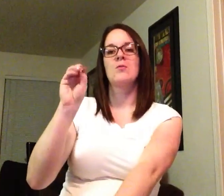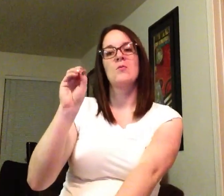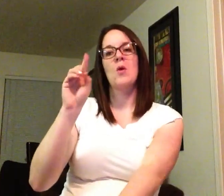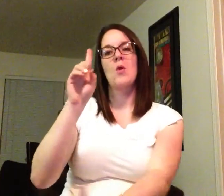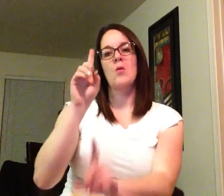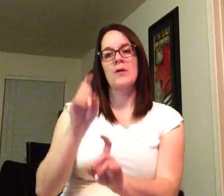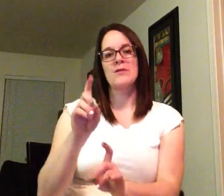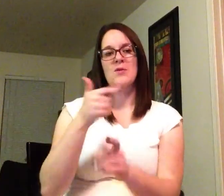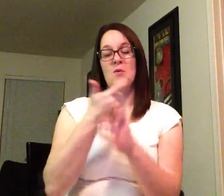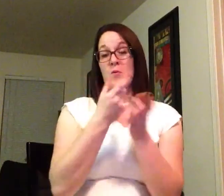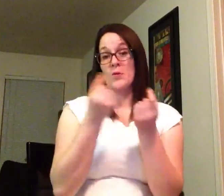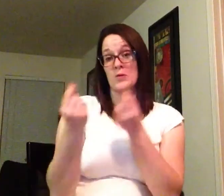resume.